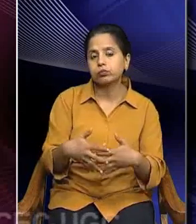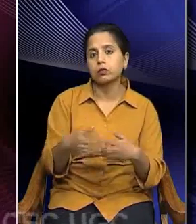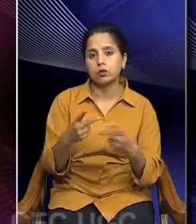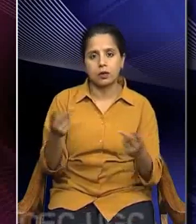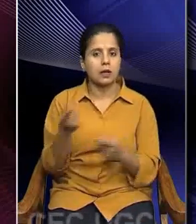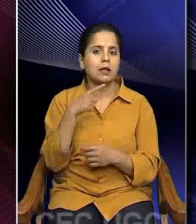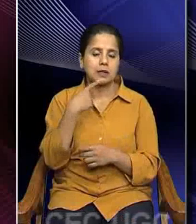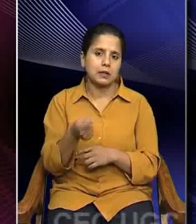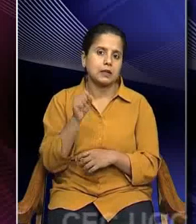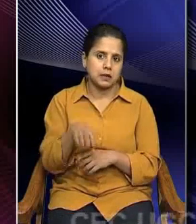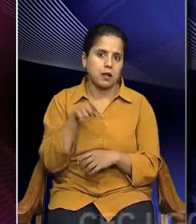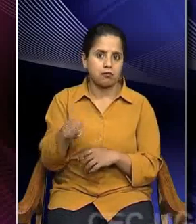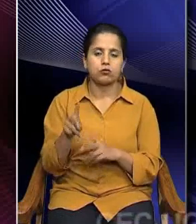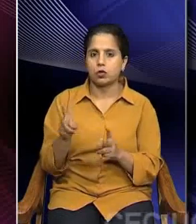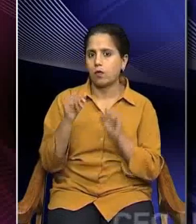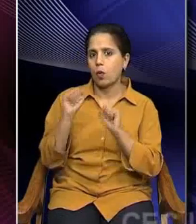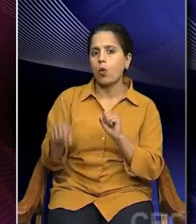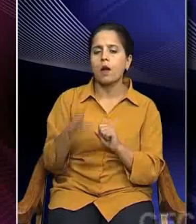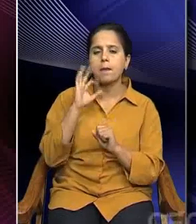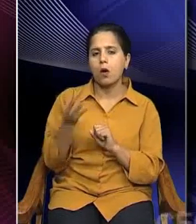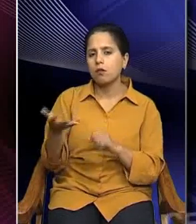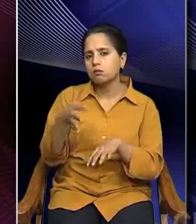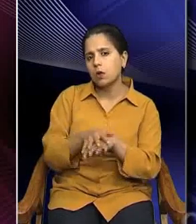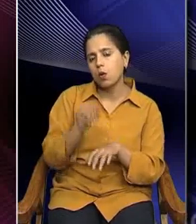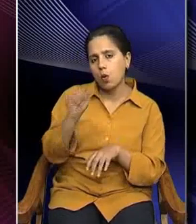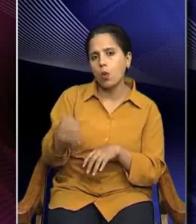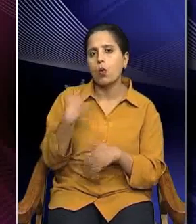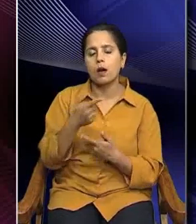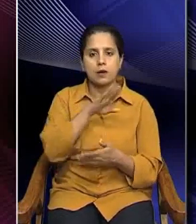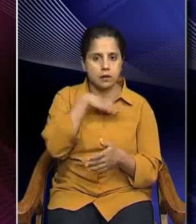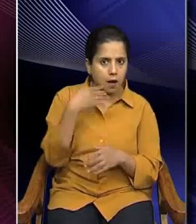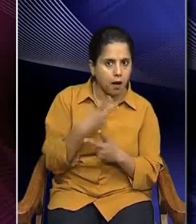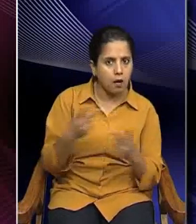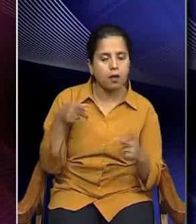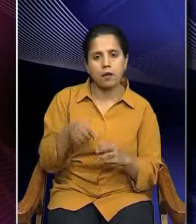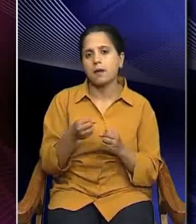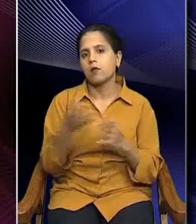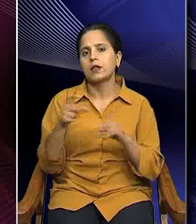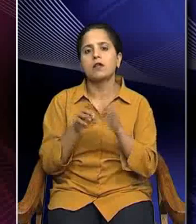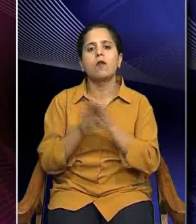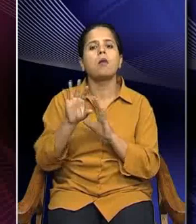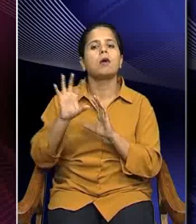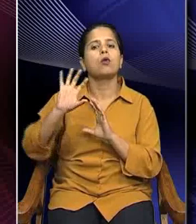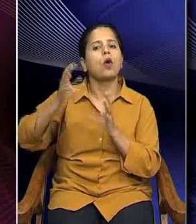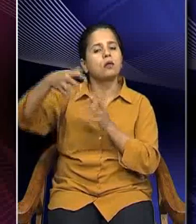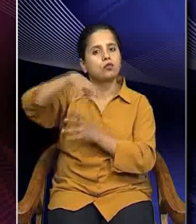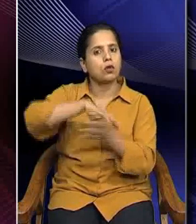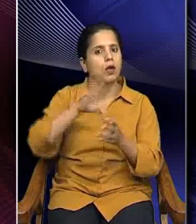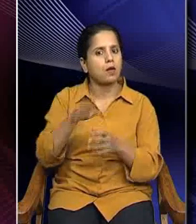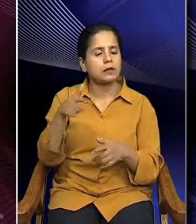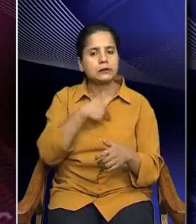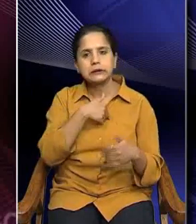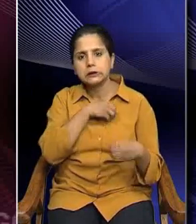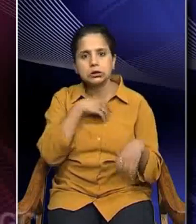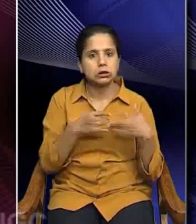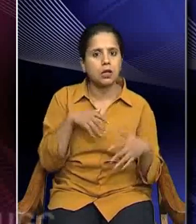course dangerous, so it has huge implication in terms of maternal mortality, and several developing countries are struggling to bring down the